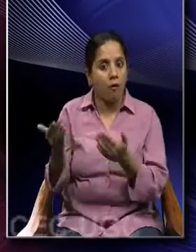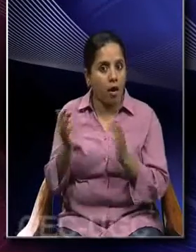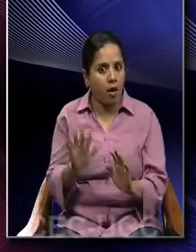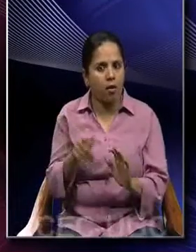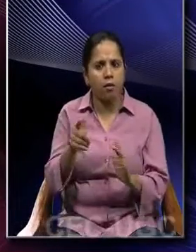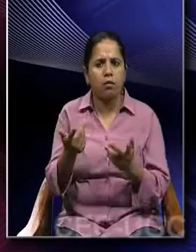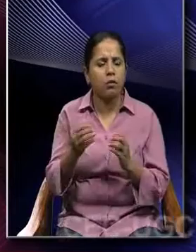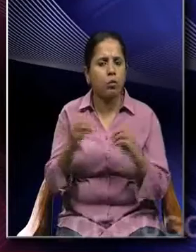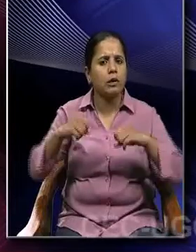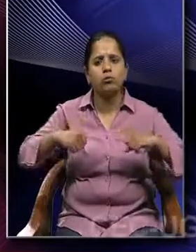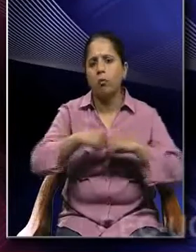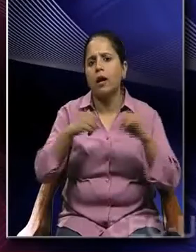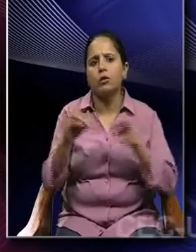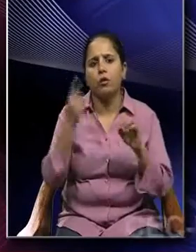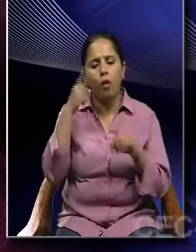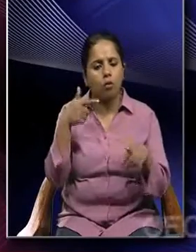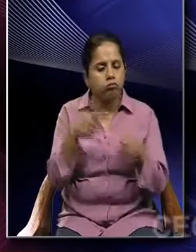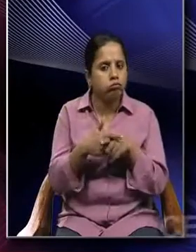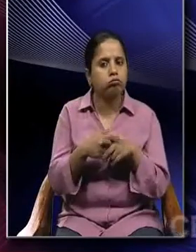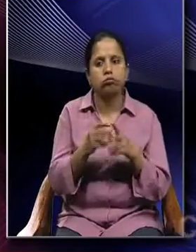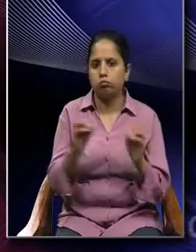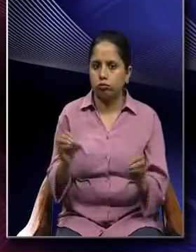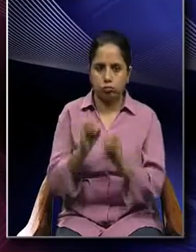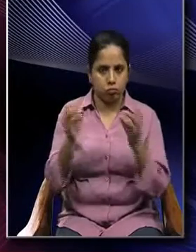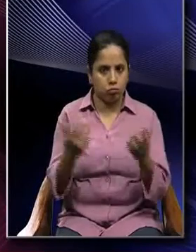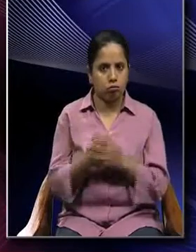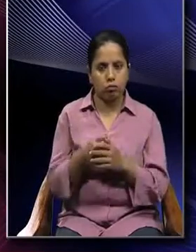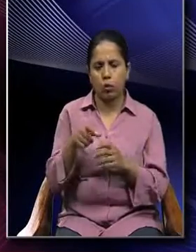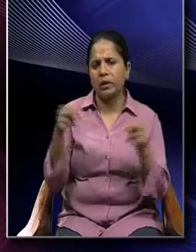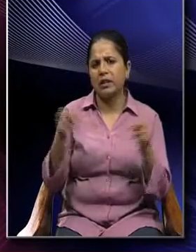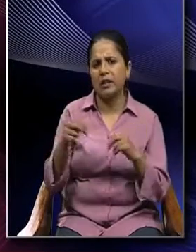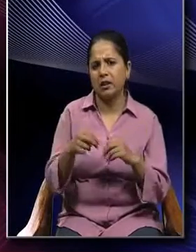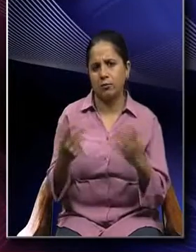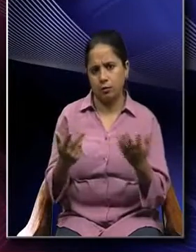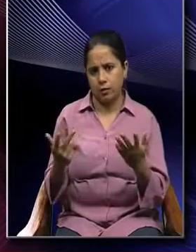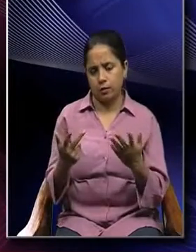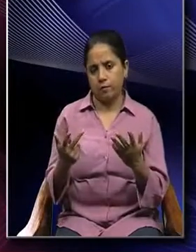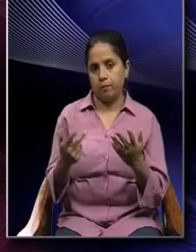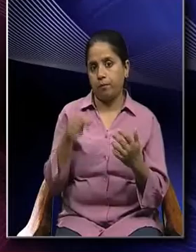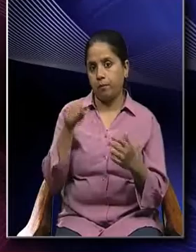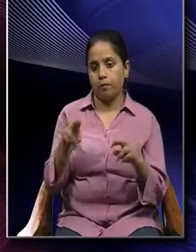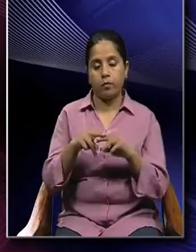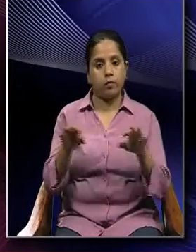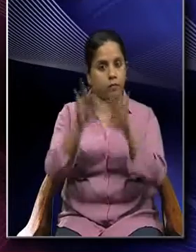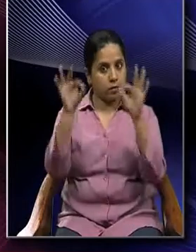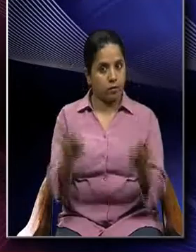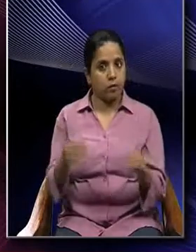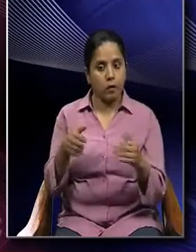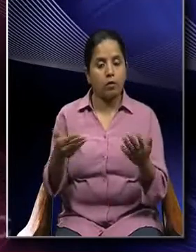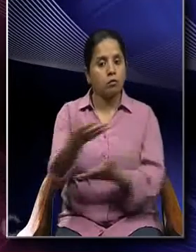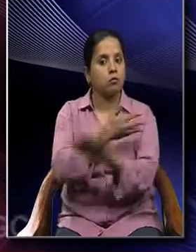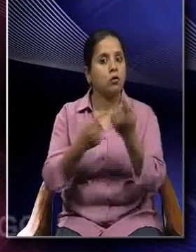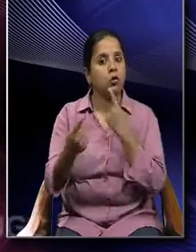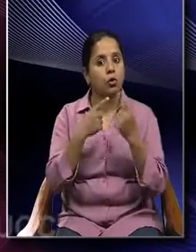no space for conflict to arise. What is needed here? The framework which we are discussing here,